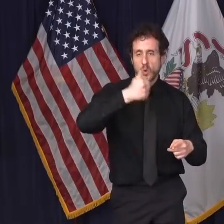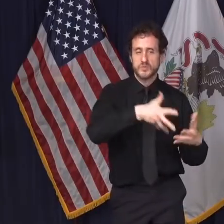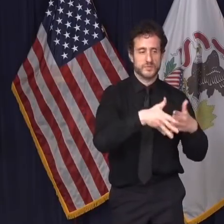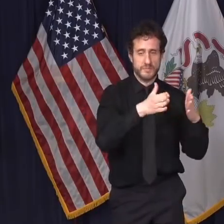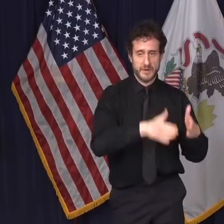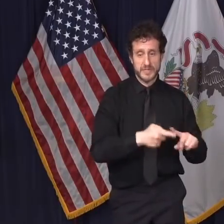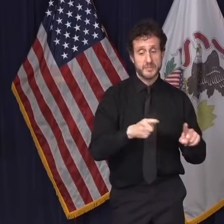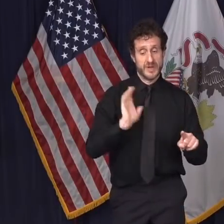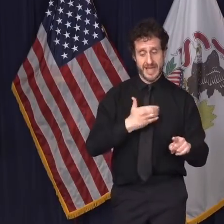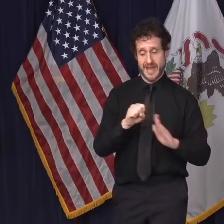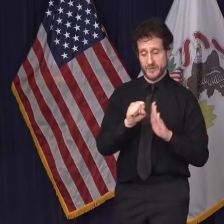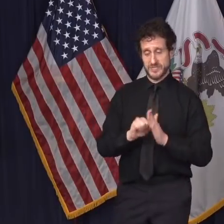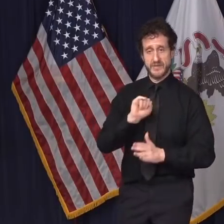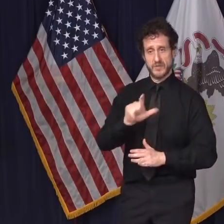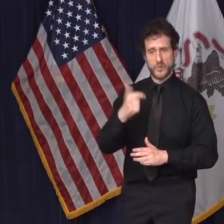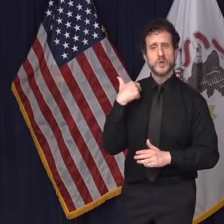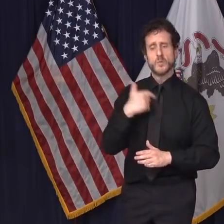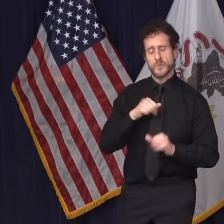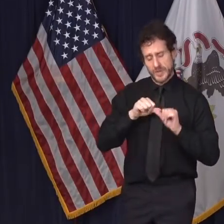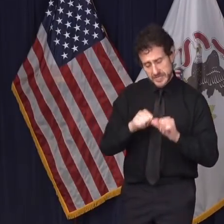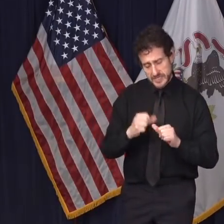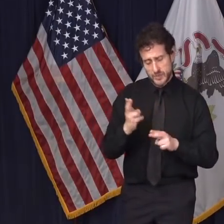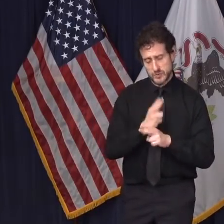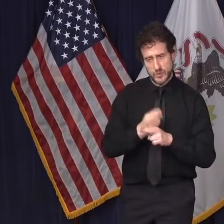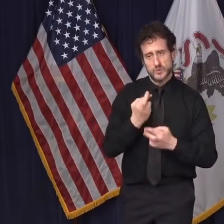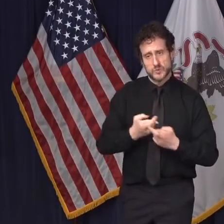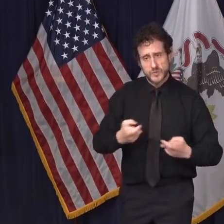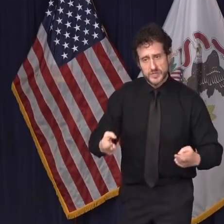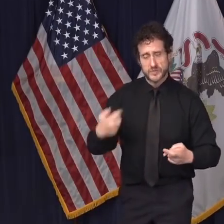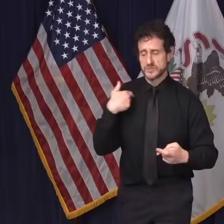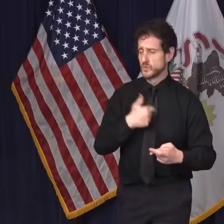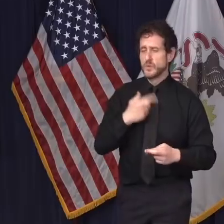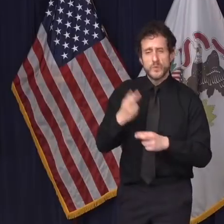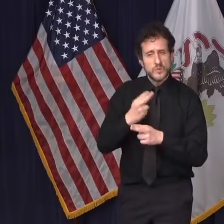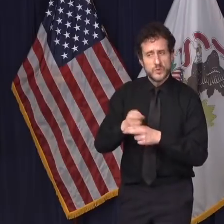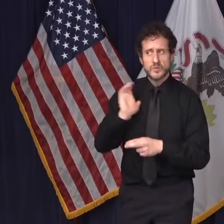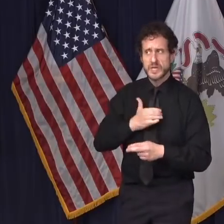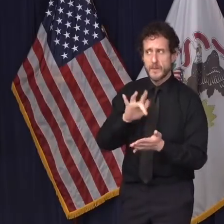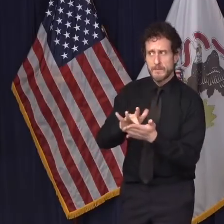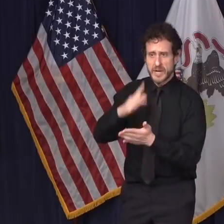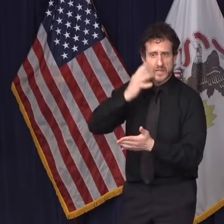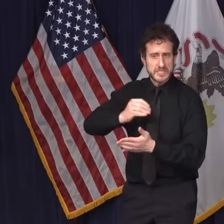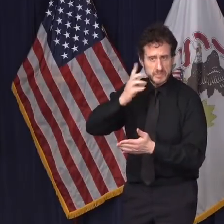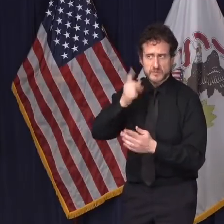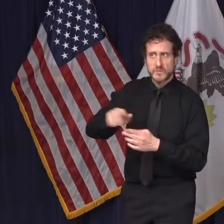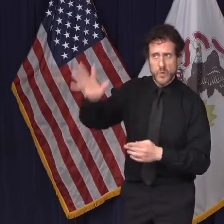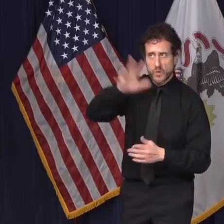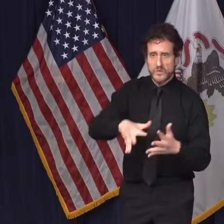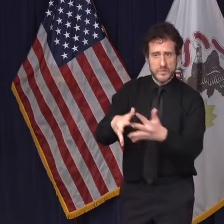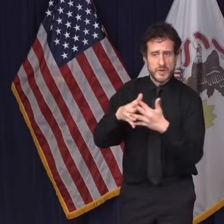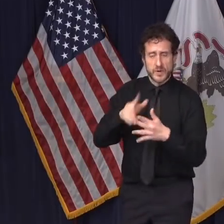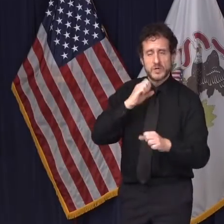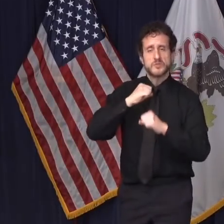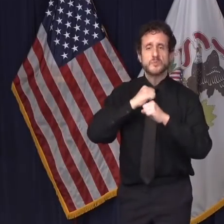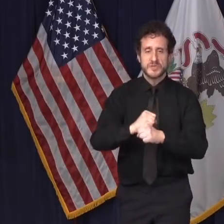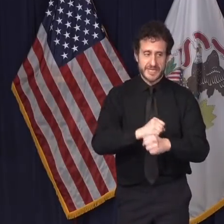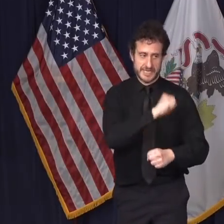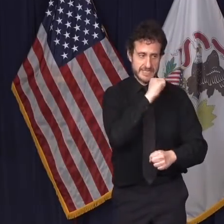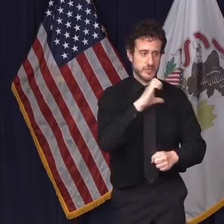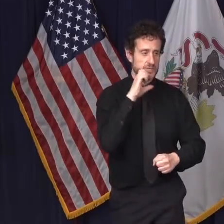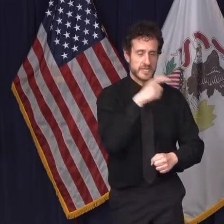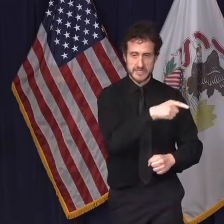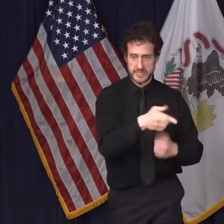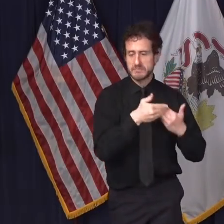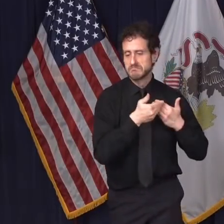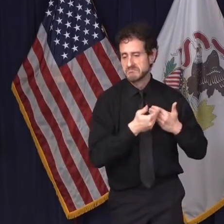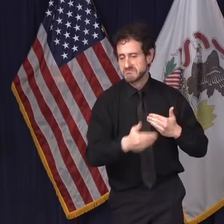every resource at our disposal and the collective medical experience from across the nation to protect our seniors